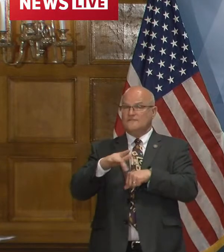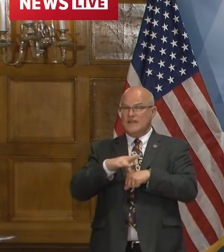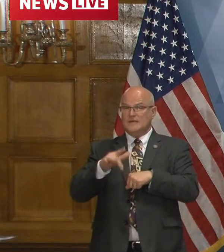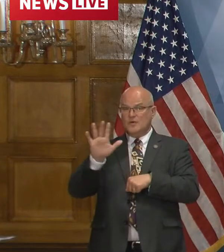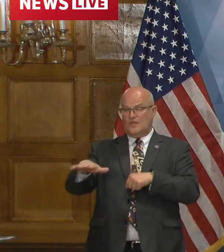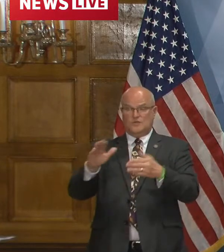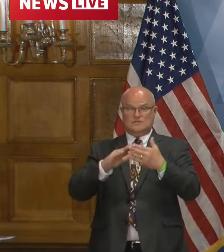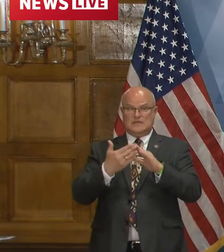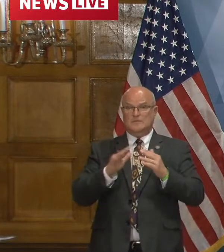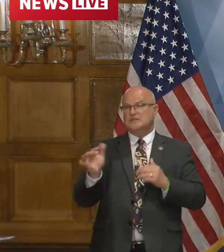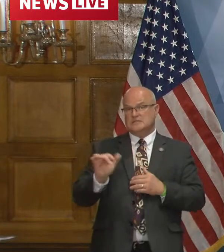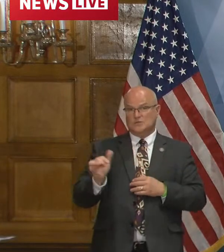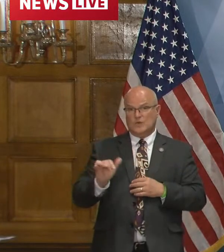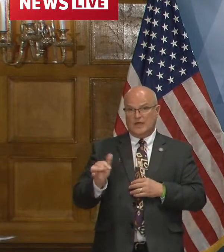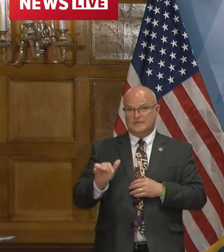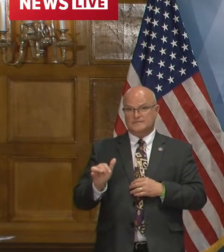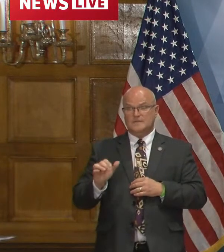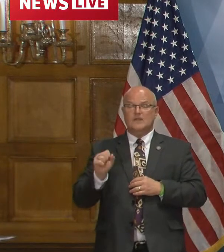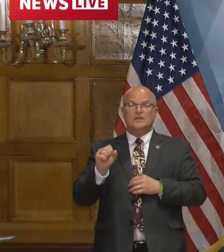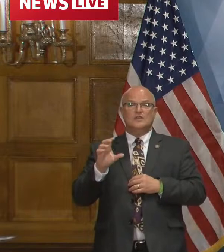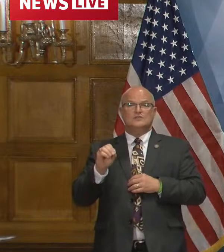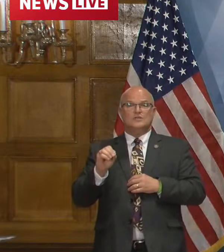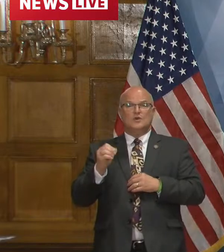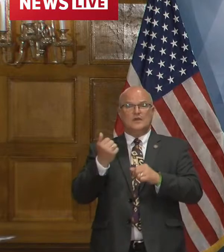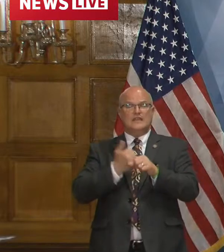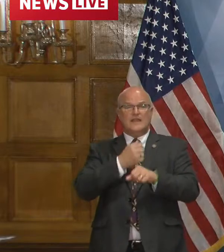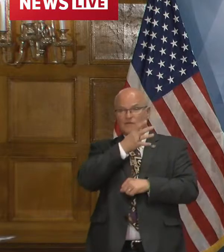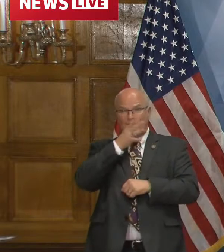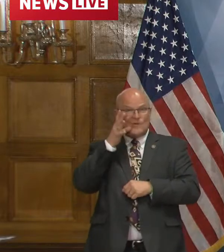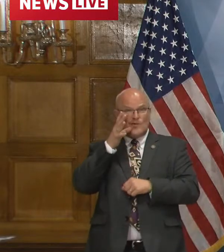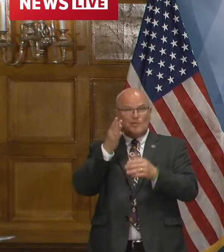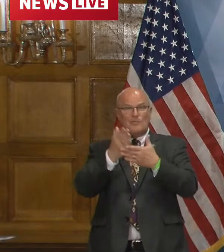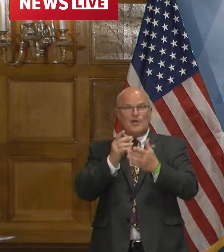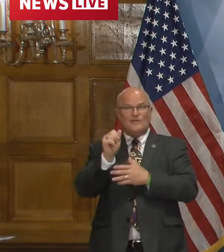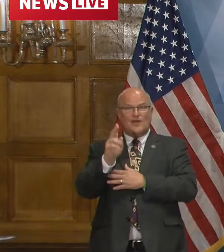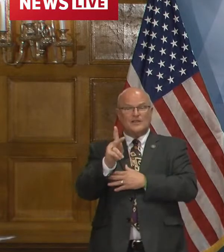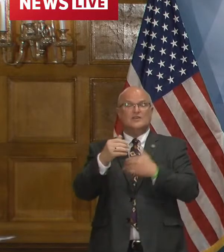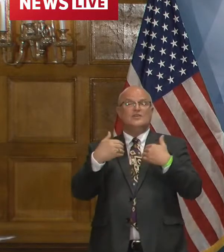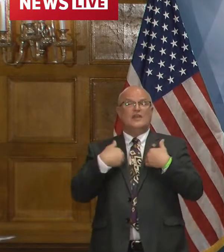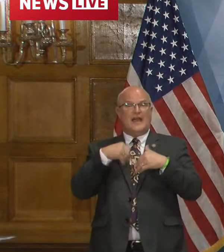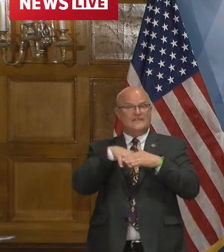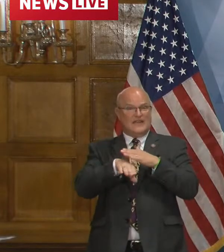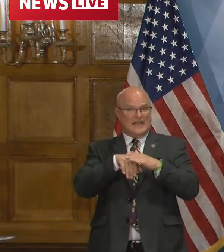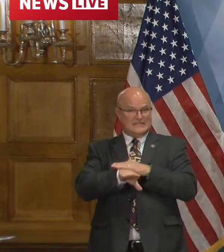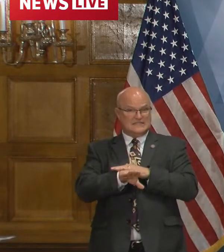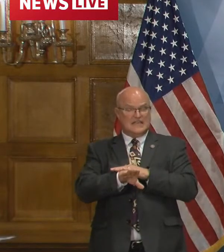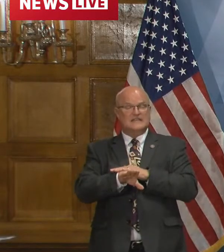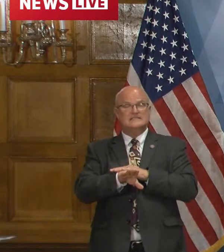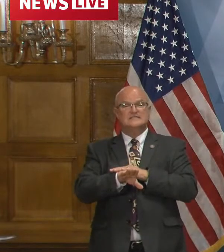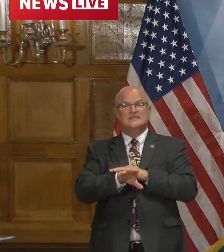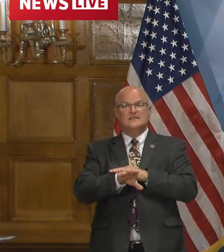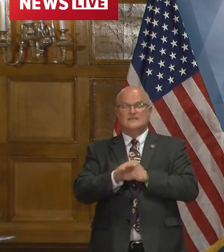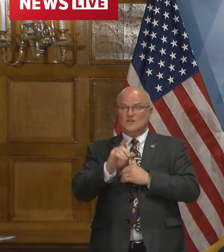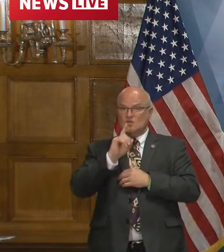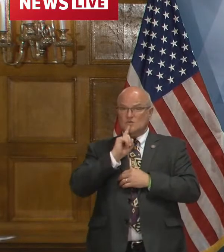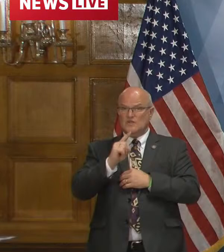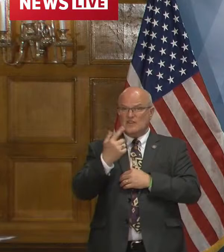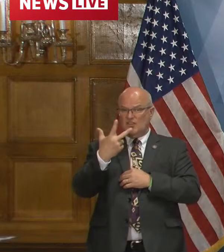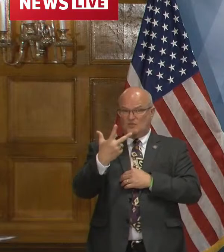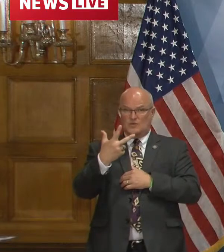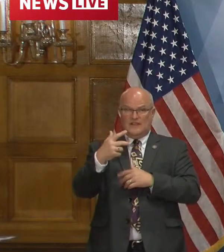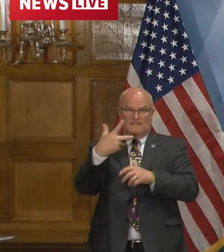available in those communities as well. And so in every rural part of Arkansas, you do have access to really